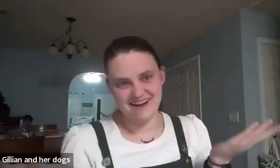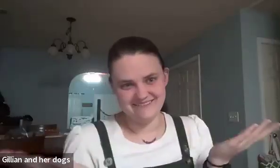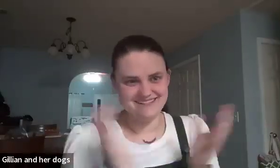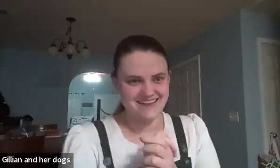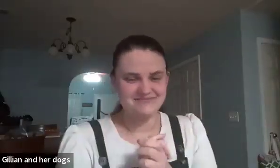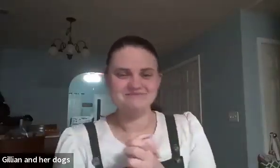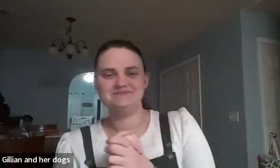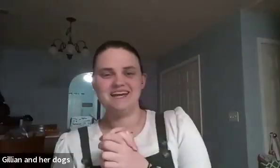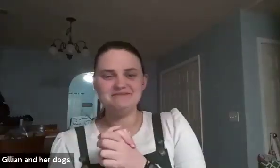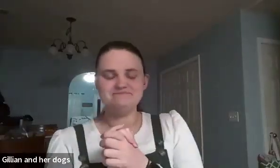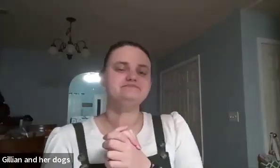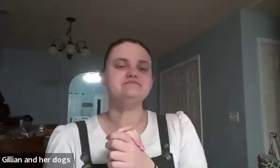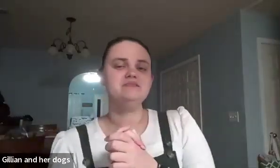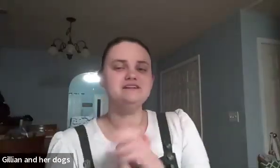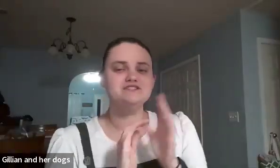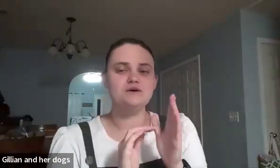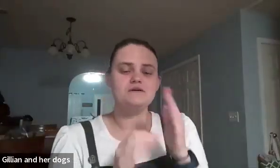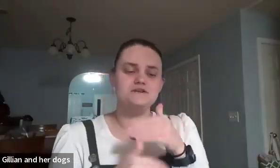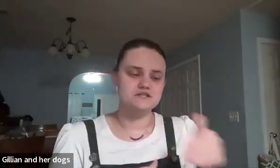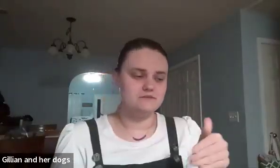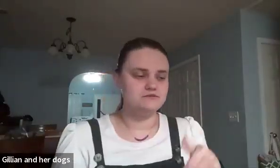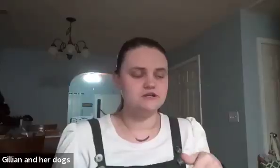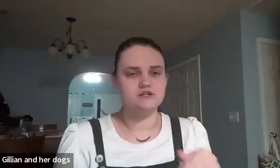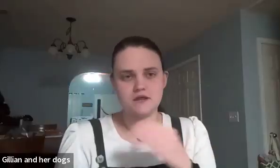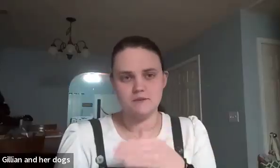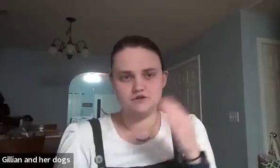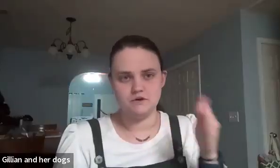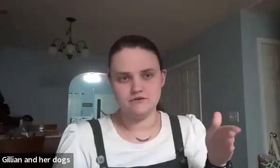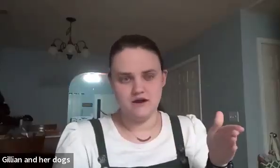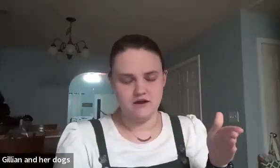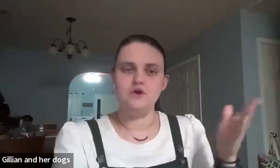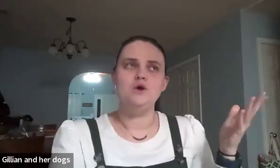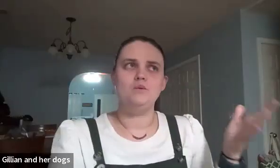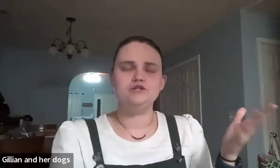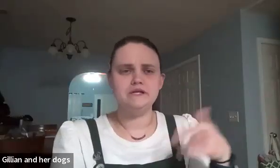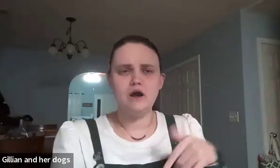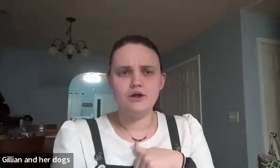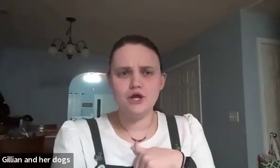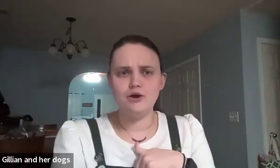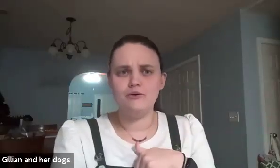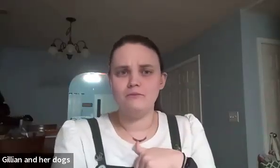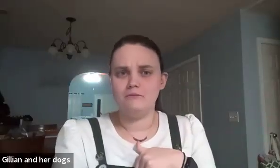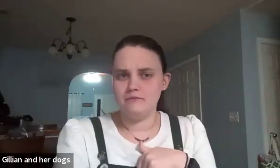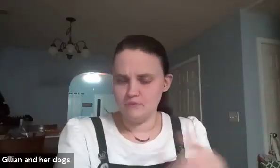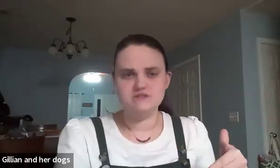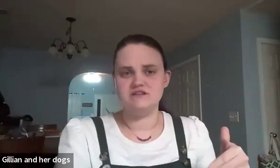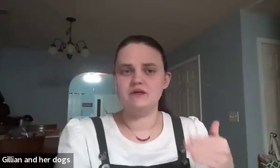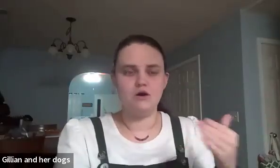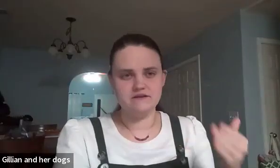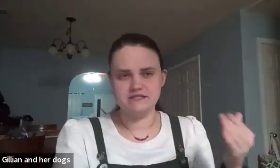why we do that. Okay. So the first numbers we're going to do are the numbers 1 through 5, which we all know most of them. They're all the